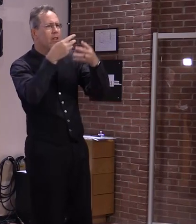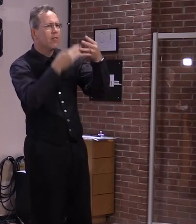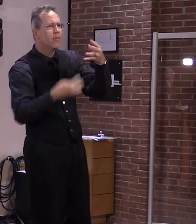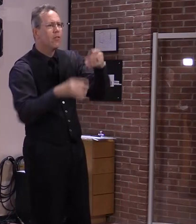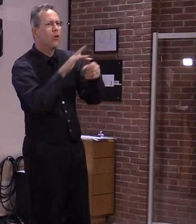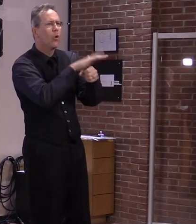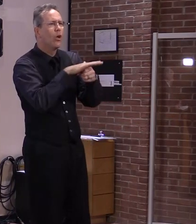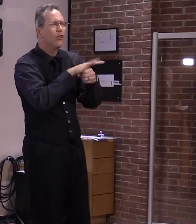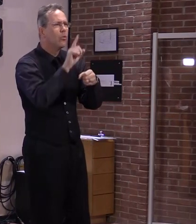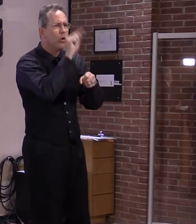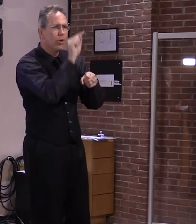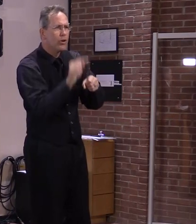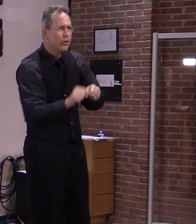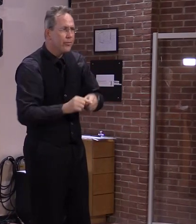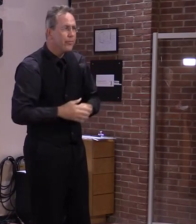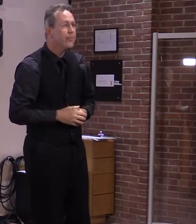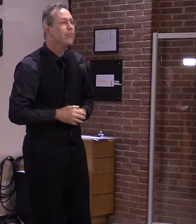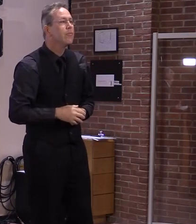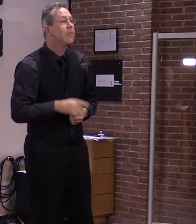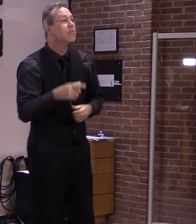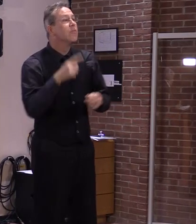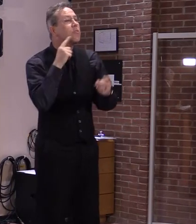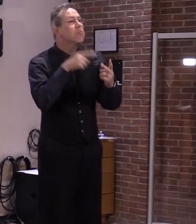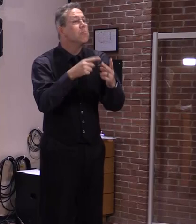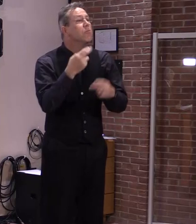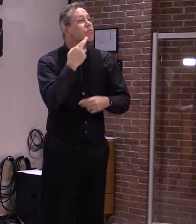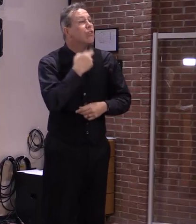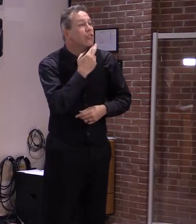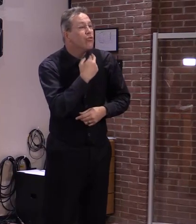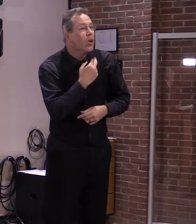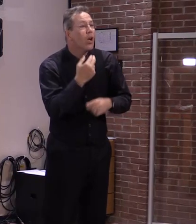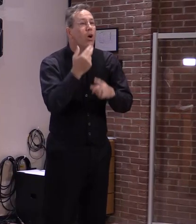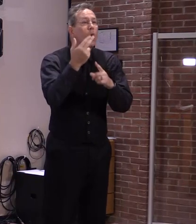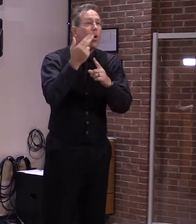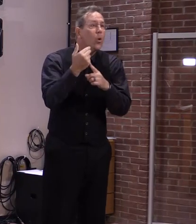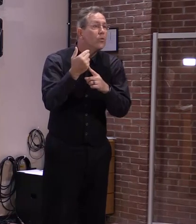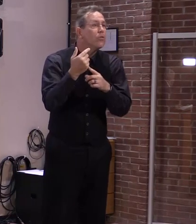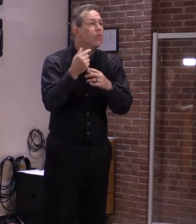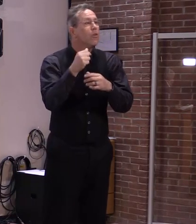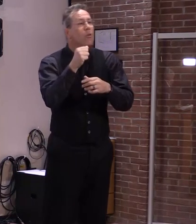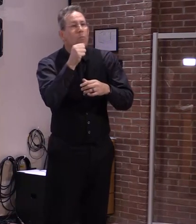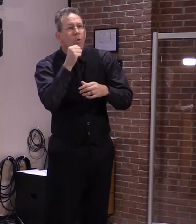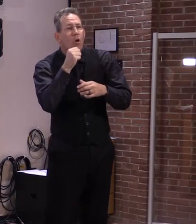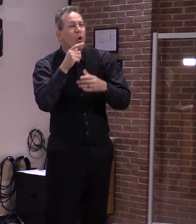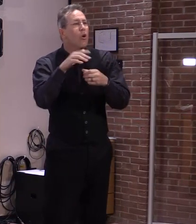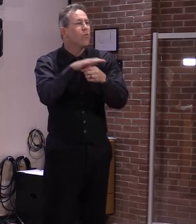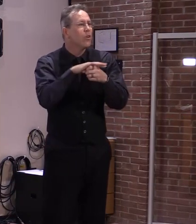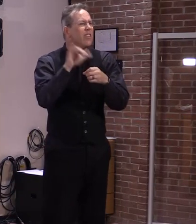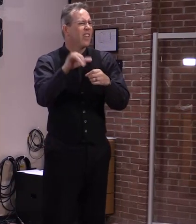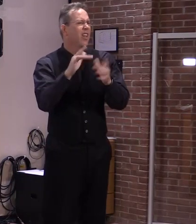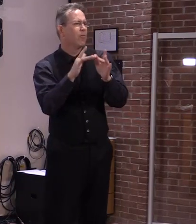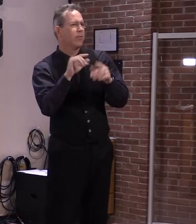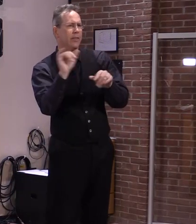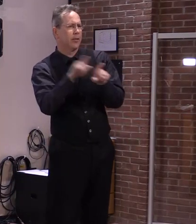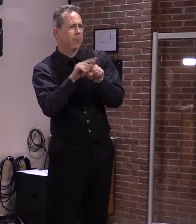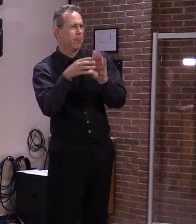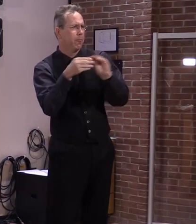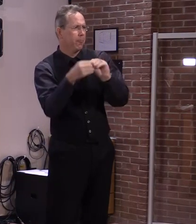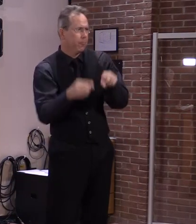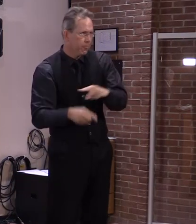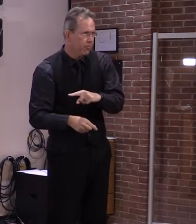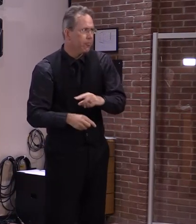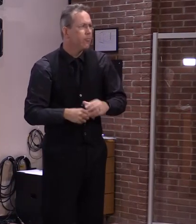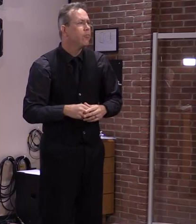planned and will be added as details are confirmed. We will also be announcing other